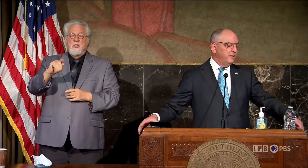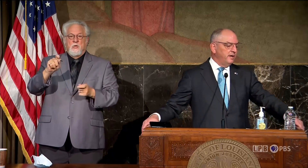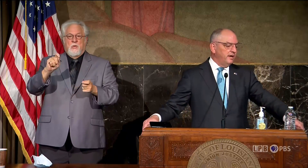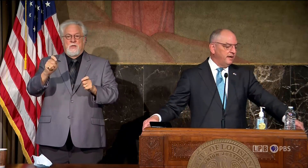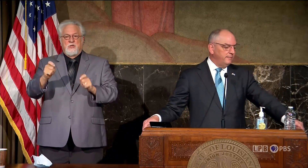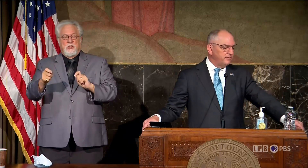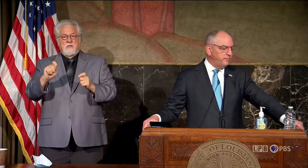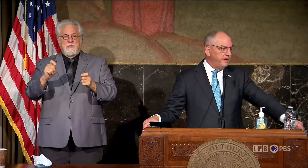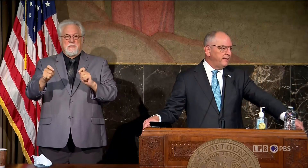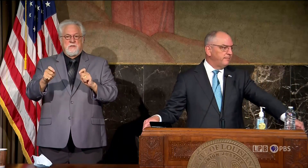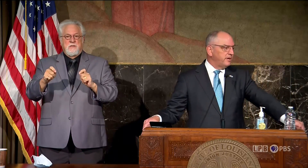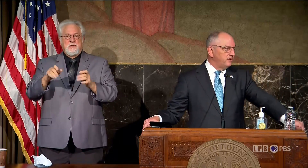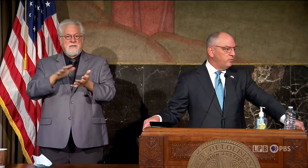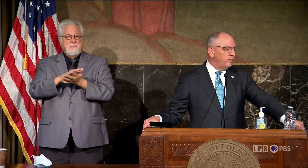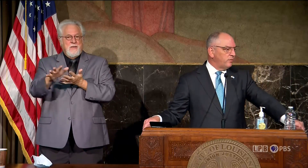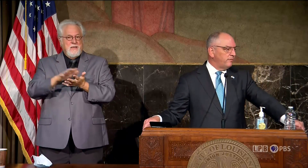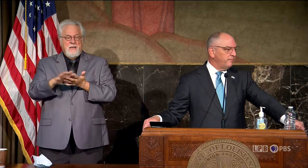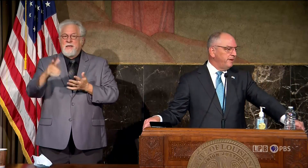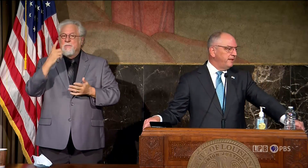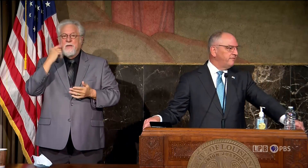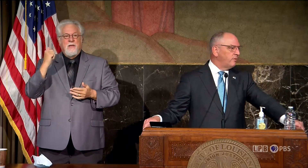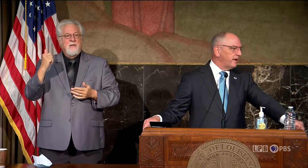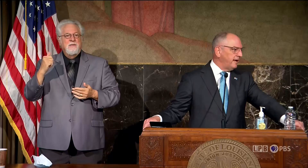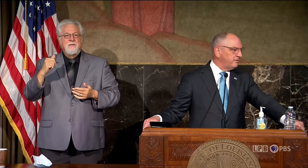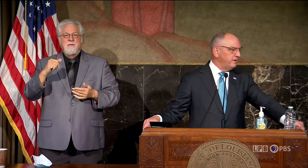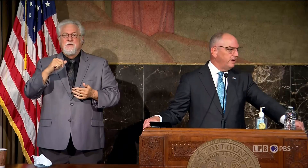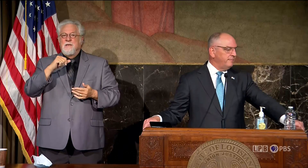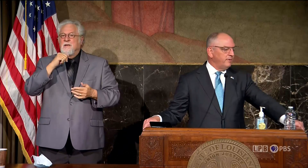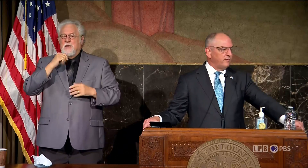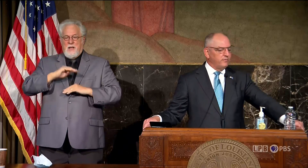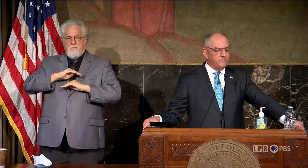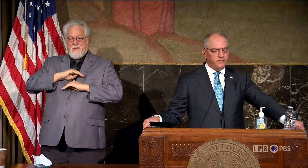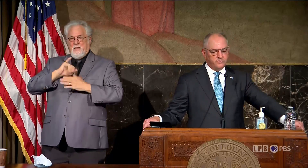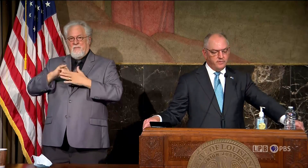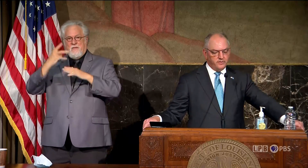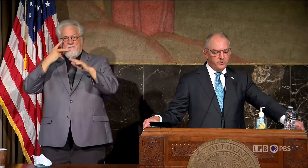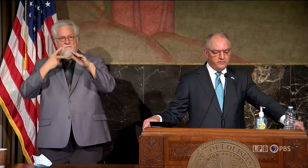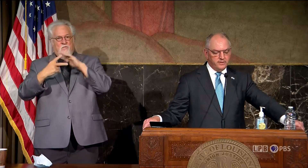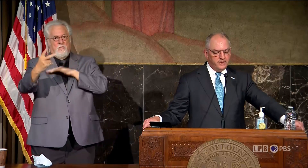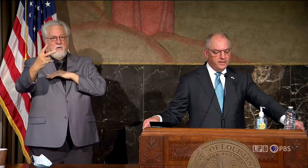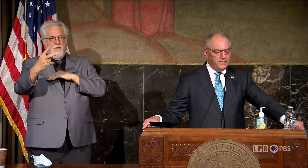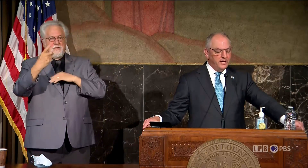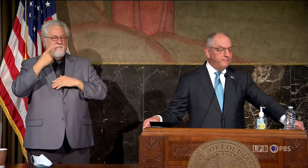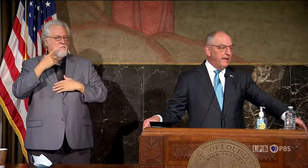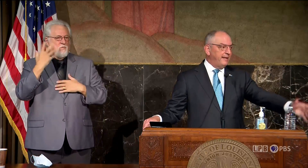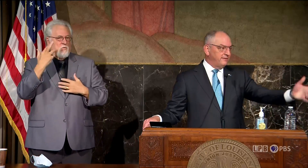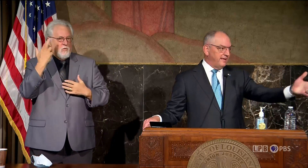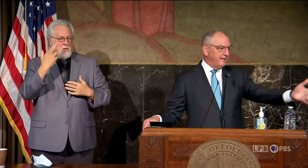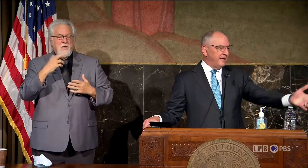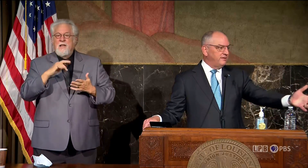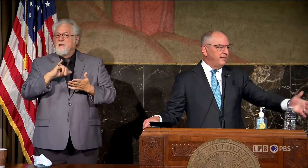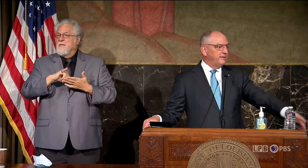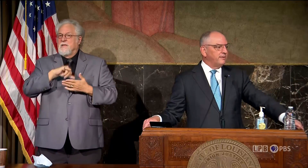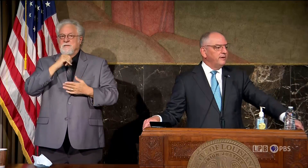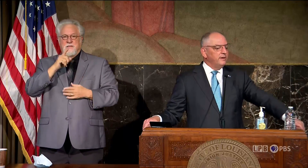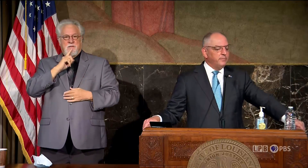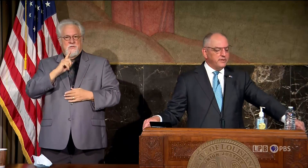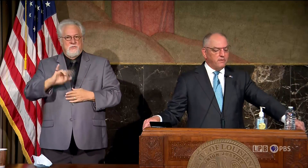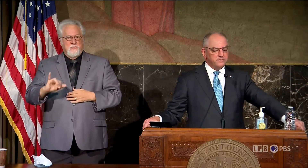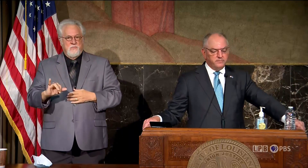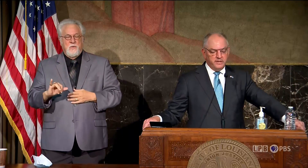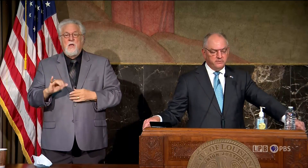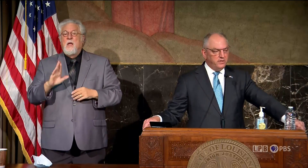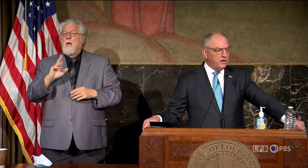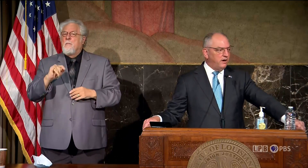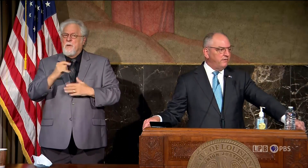adjust spending because we weren't meeting the forecast or for some other reason. That is not the case either. But